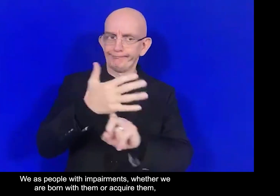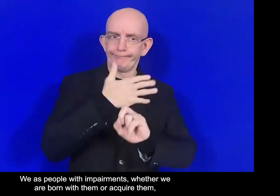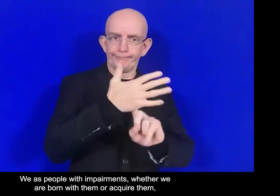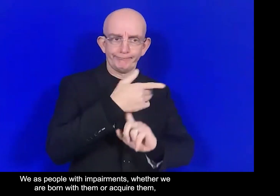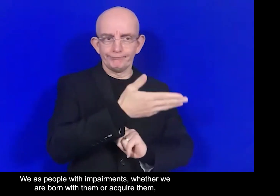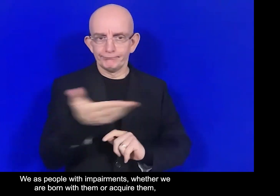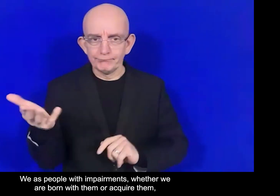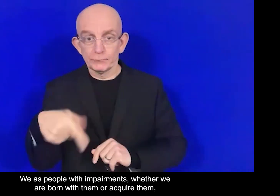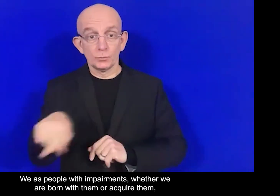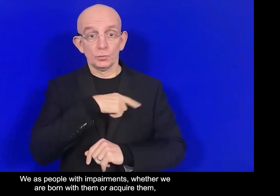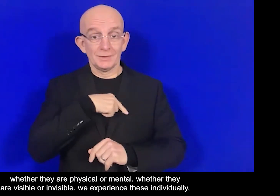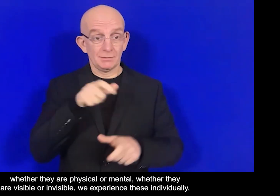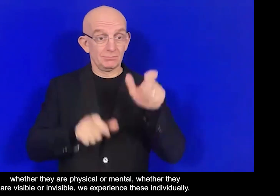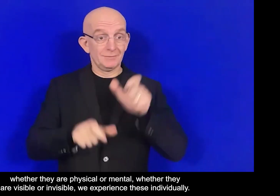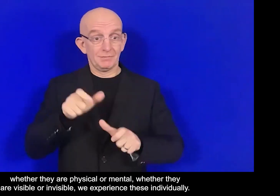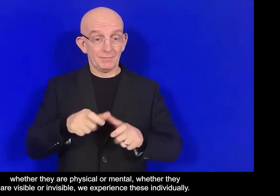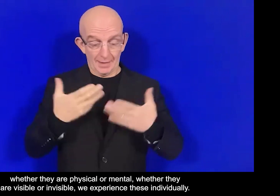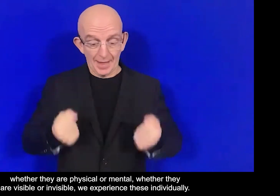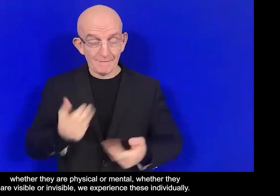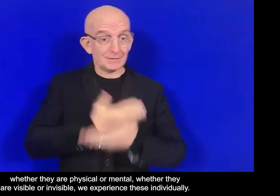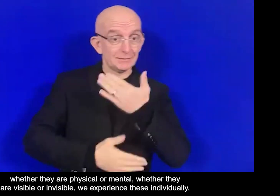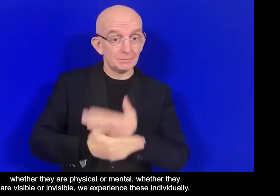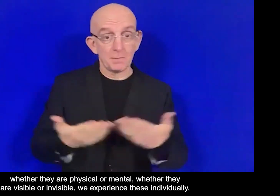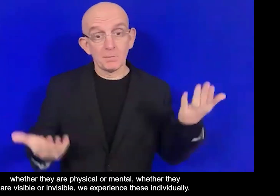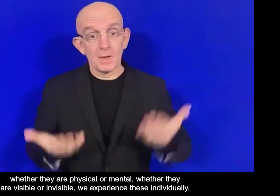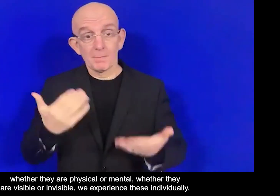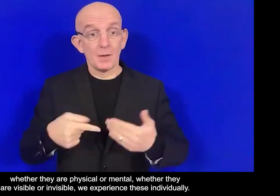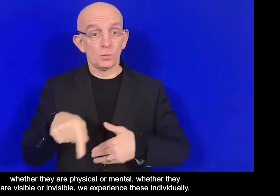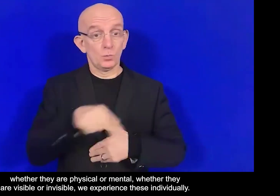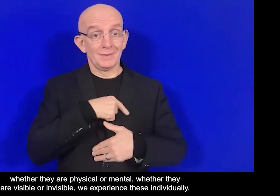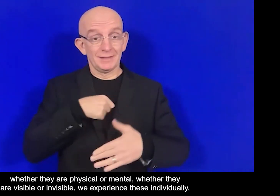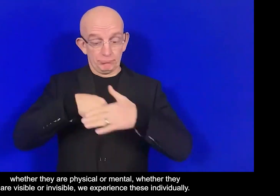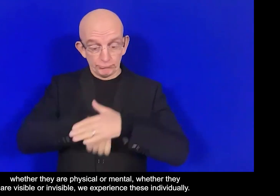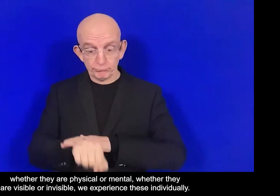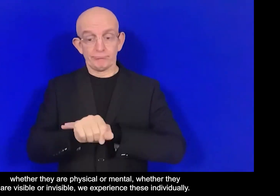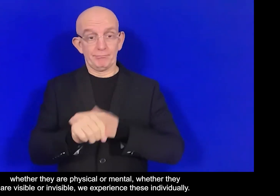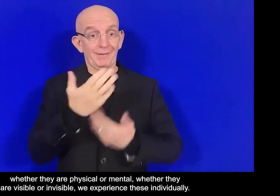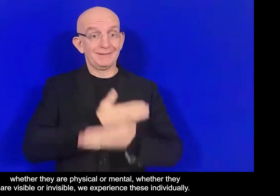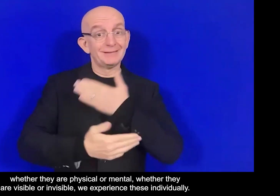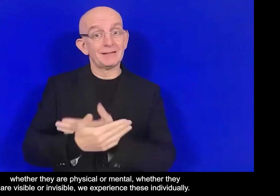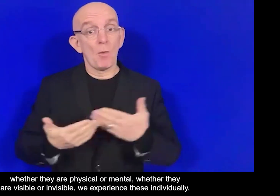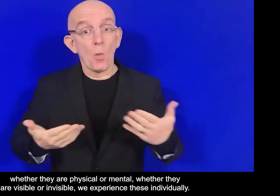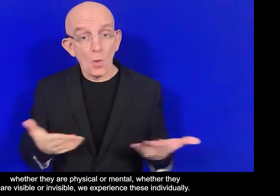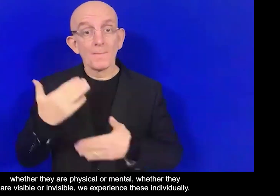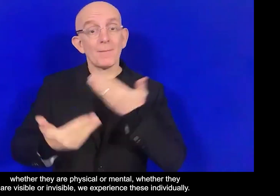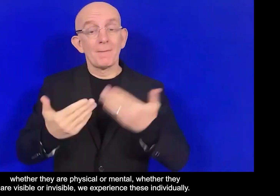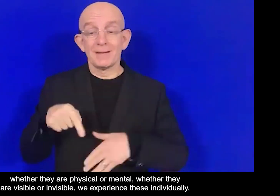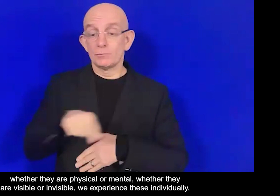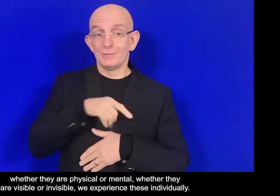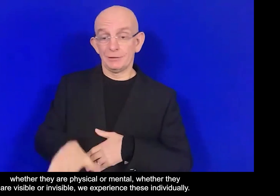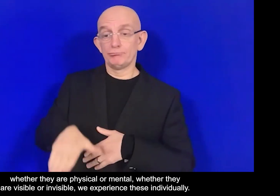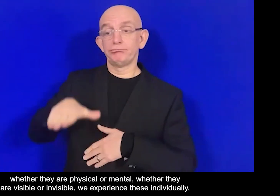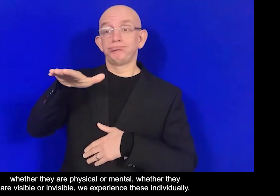them, whether they are physical or mental, whether they are visible